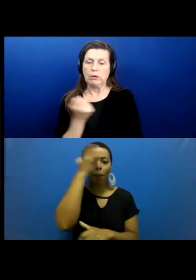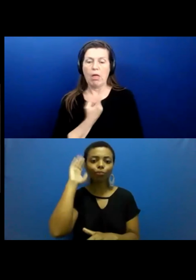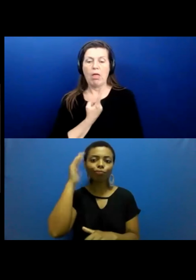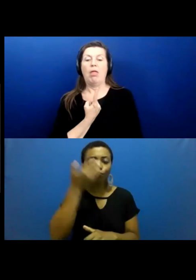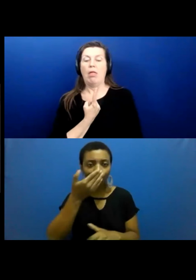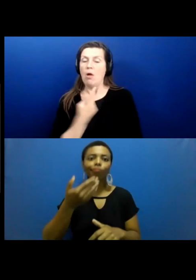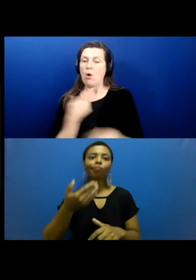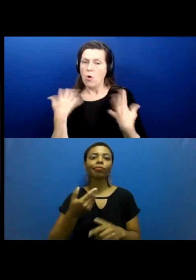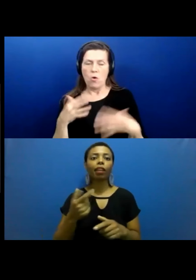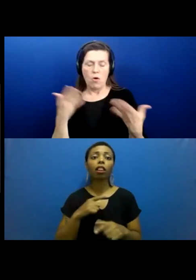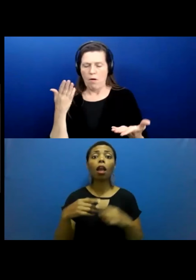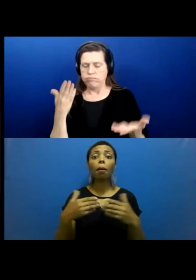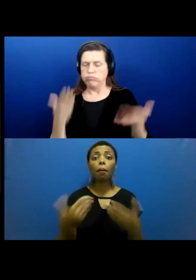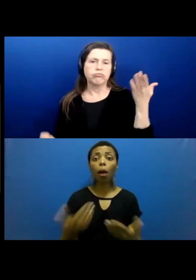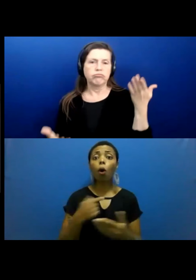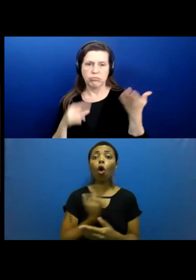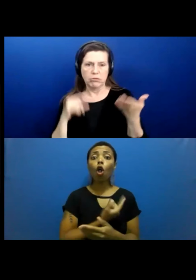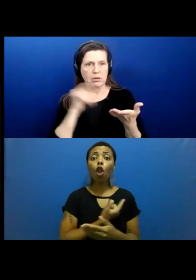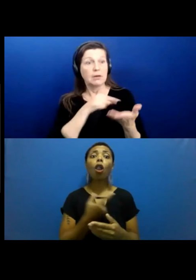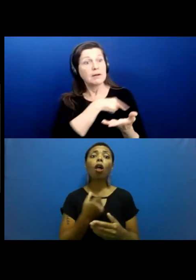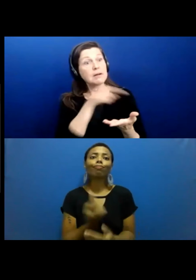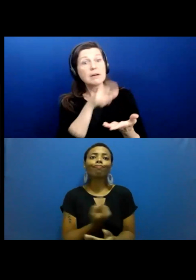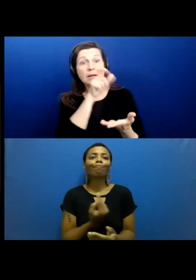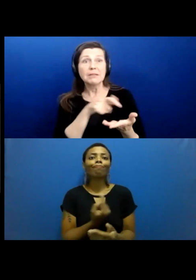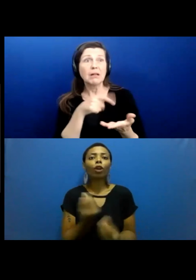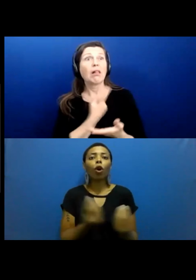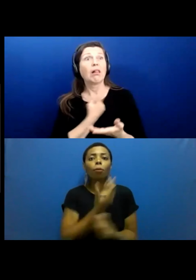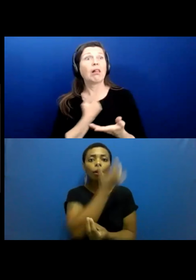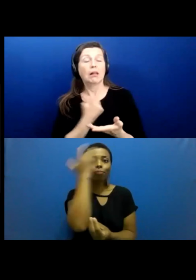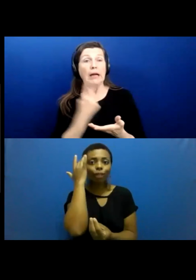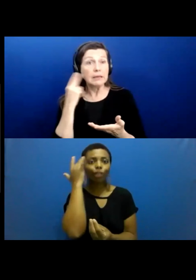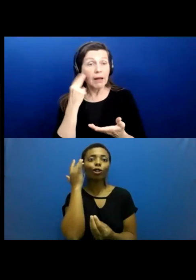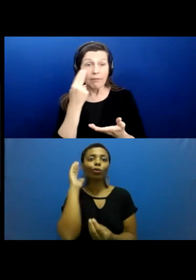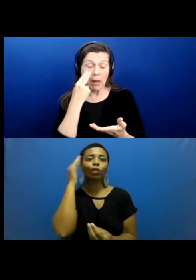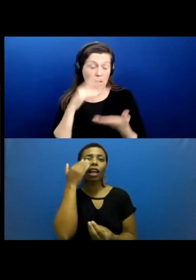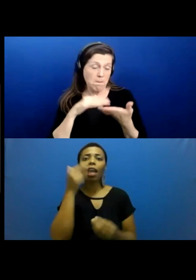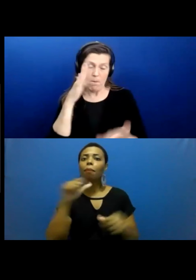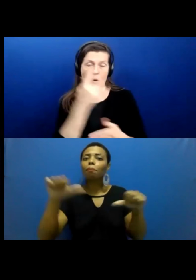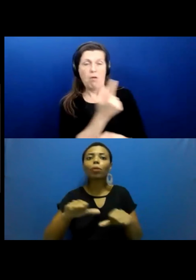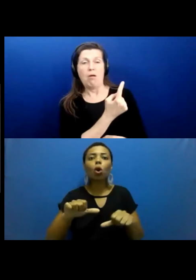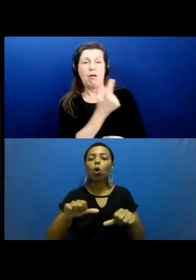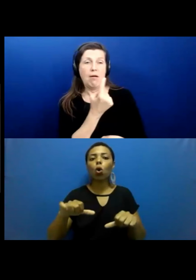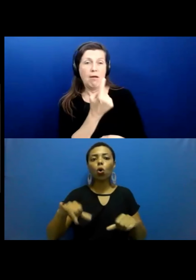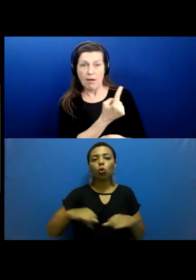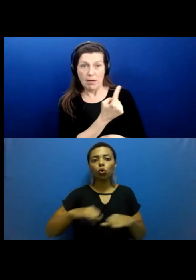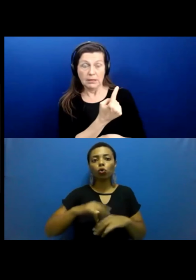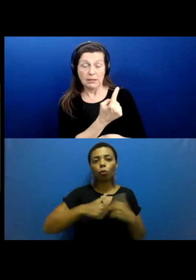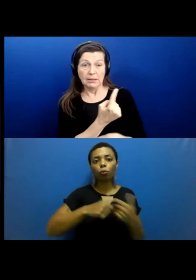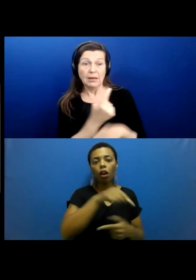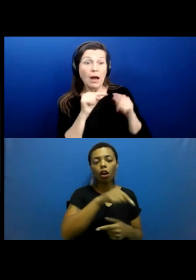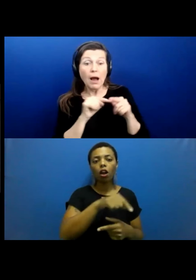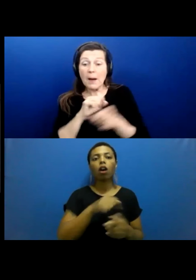is disproportionately high amongst those people who are deafblind and have disabilities. And this is even before